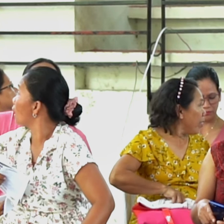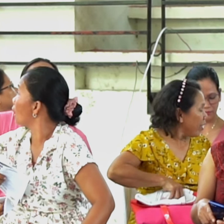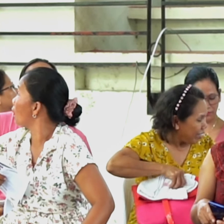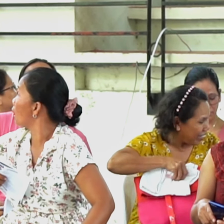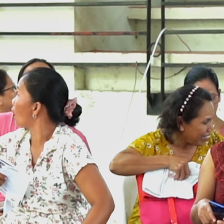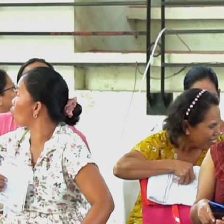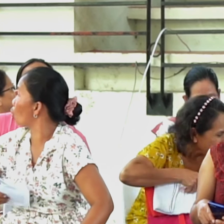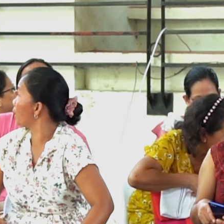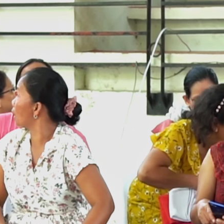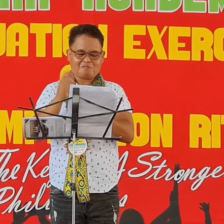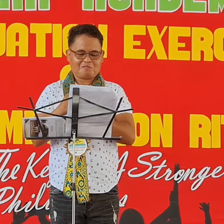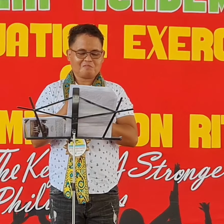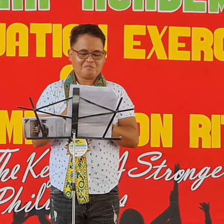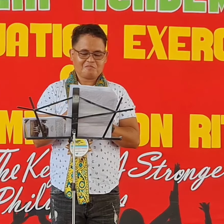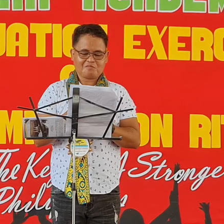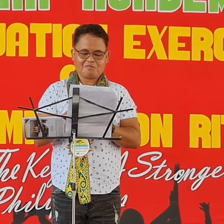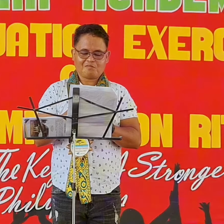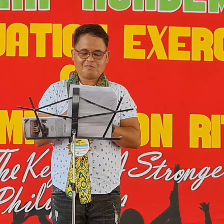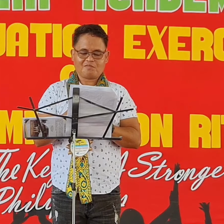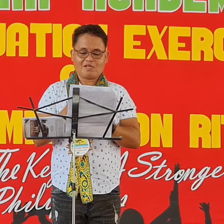Call them by their name. Don't say.